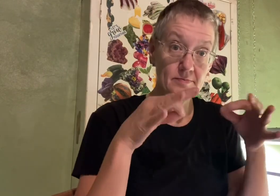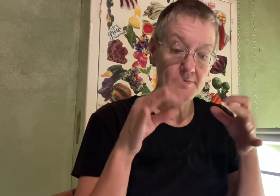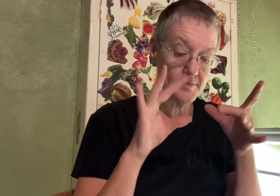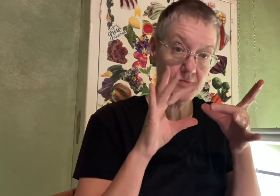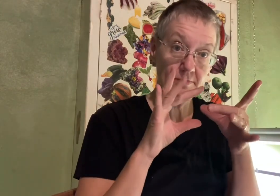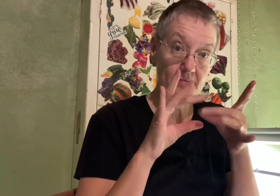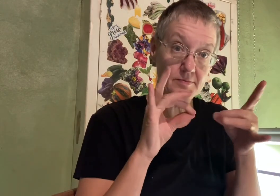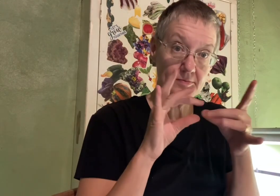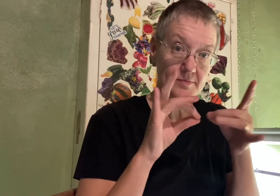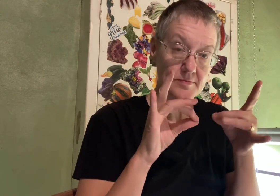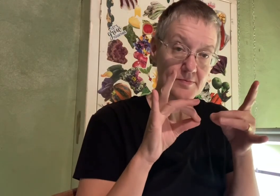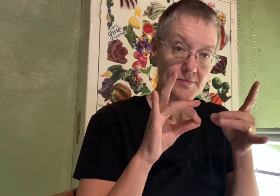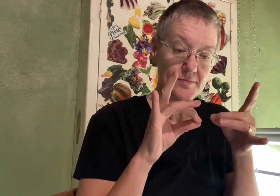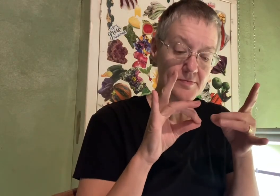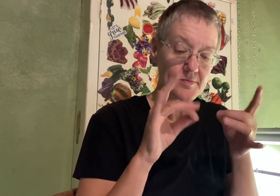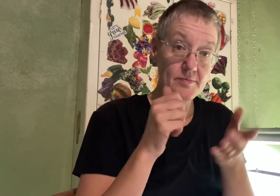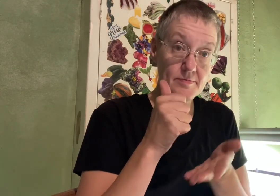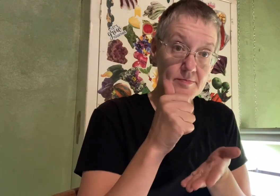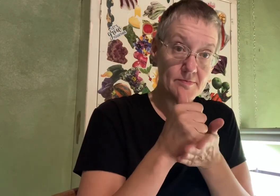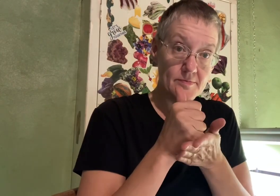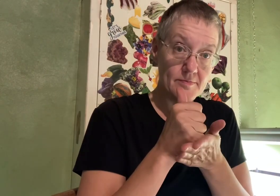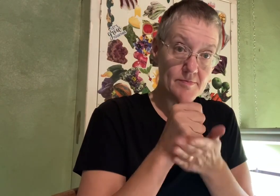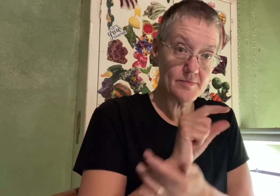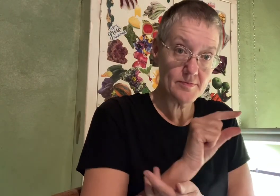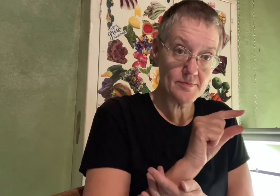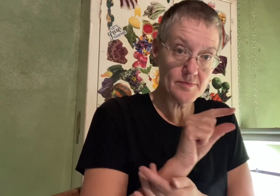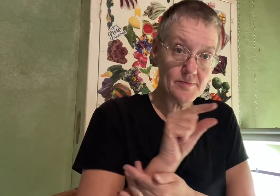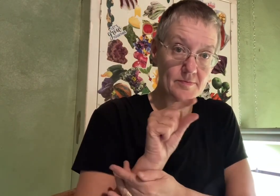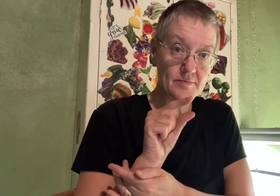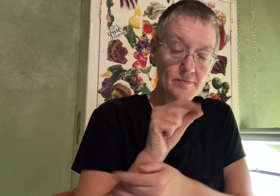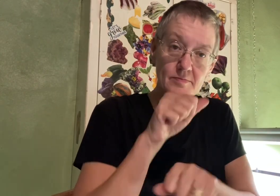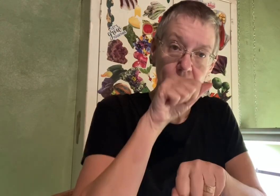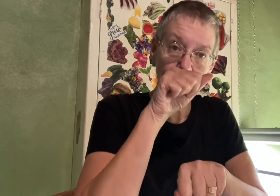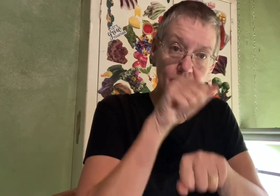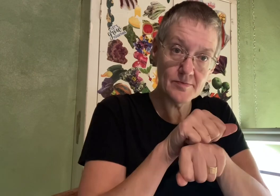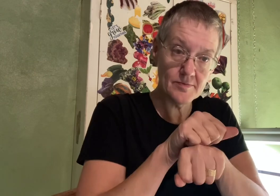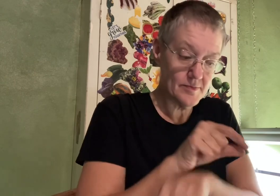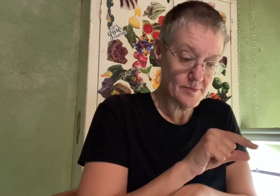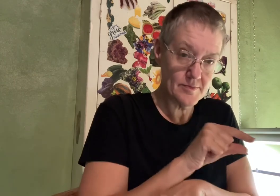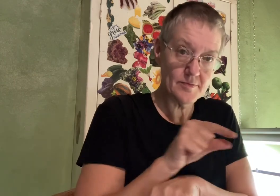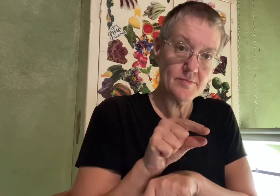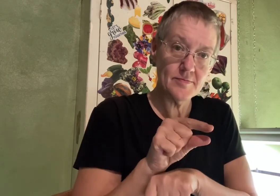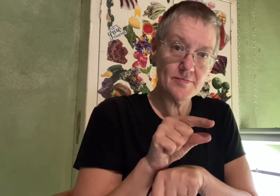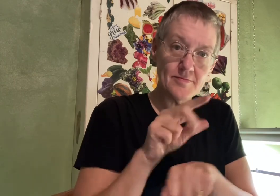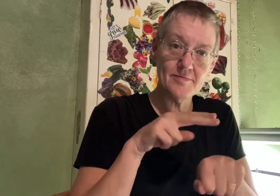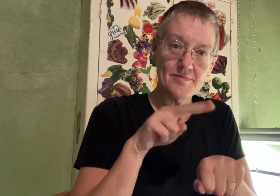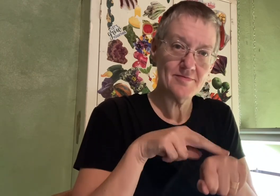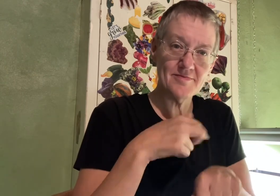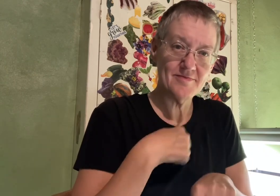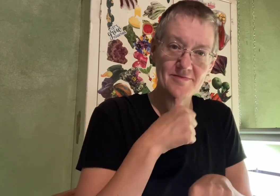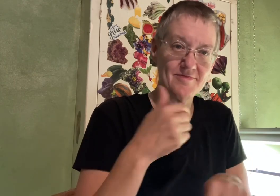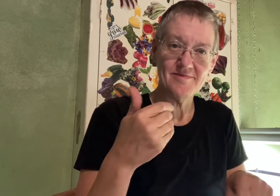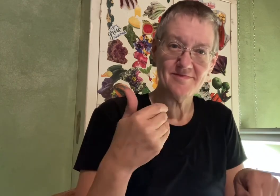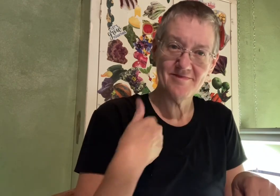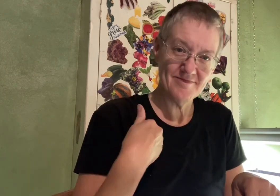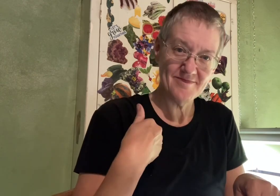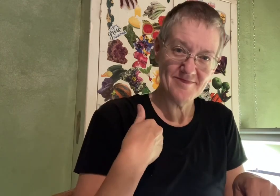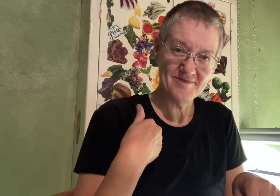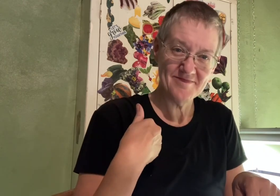Now the instruction says it helps to fill the very bottom with rocks. Of course, I don't